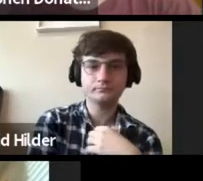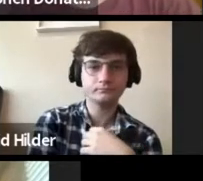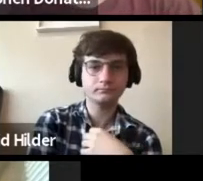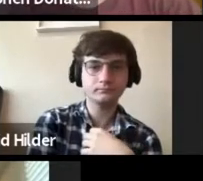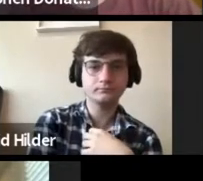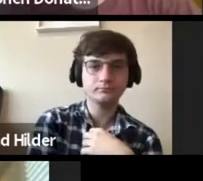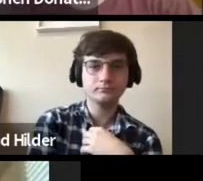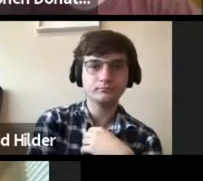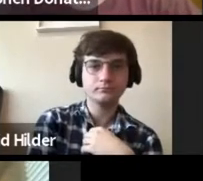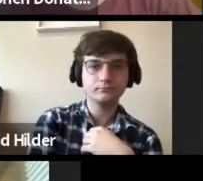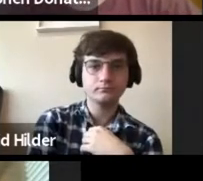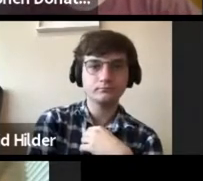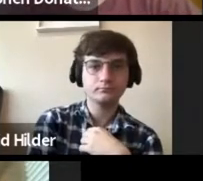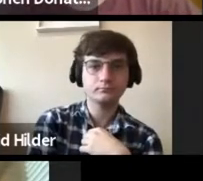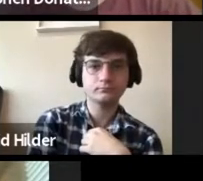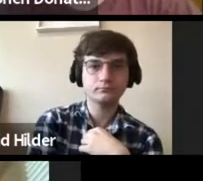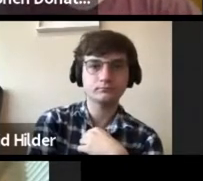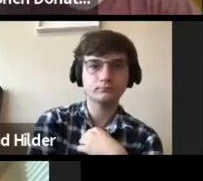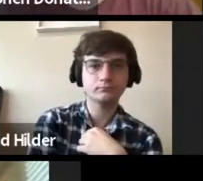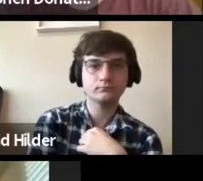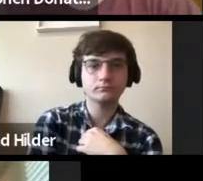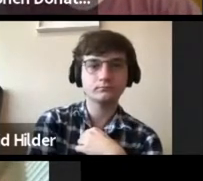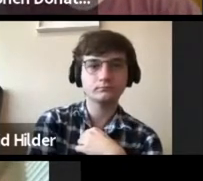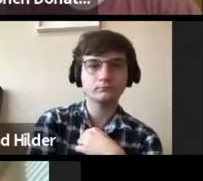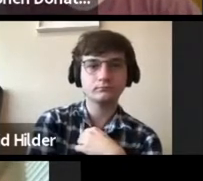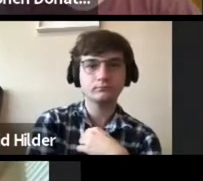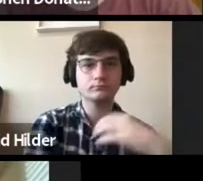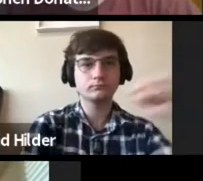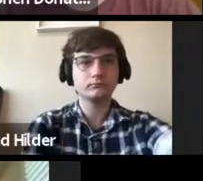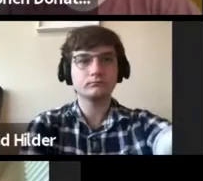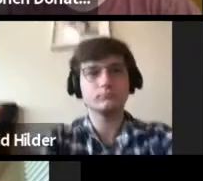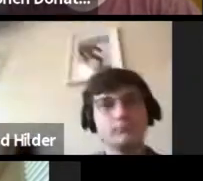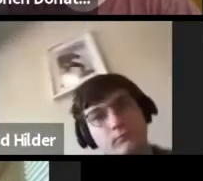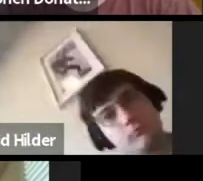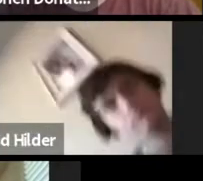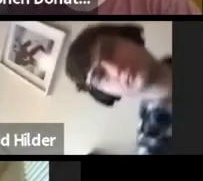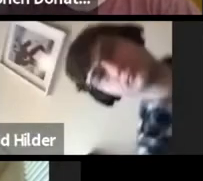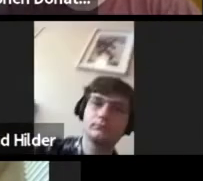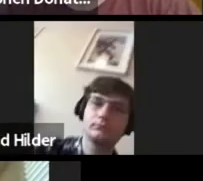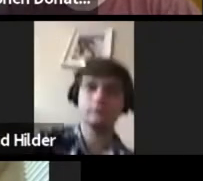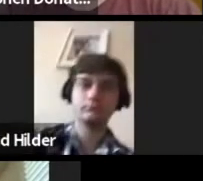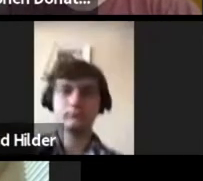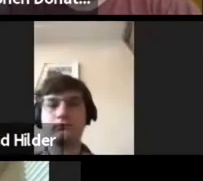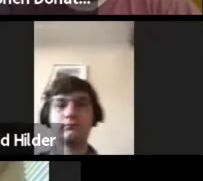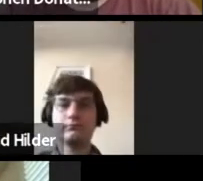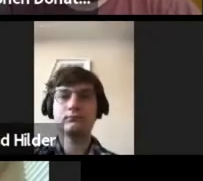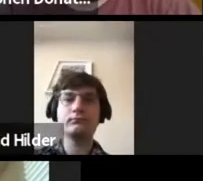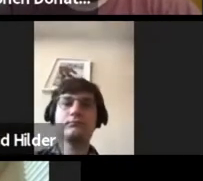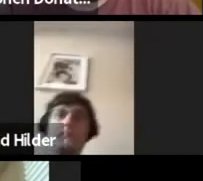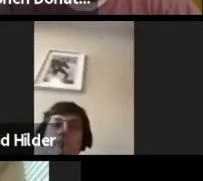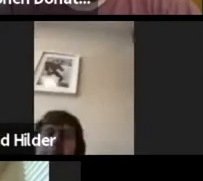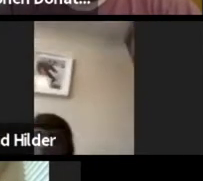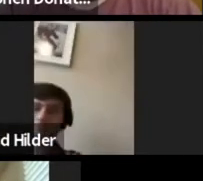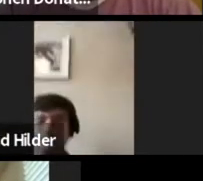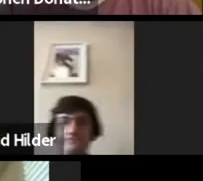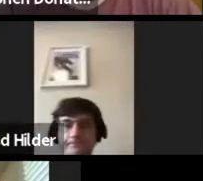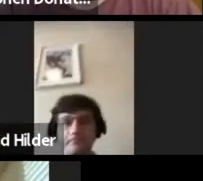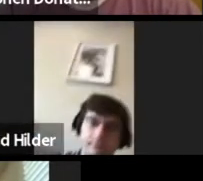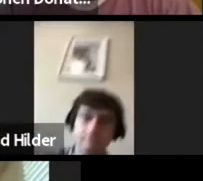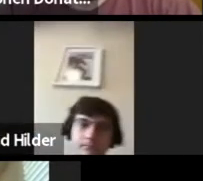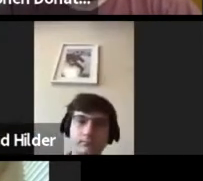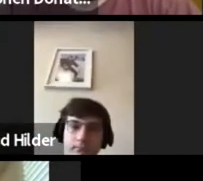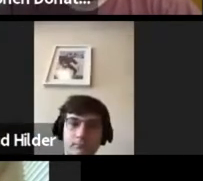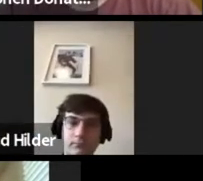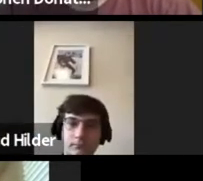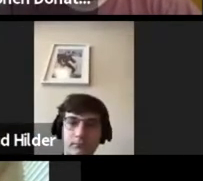Anna, do you want to share your insight with regard to syllabi creating with the rest of the group? Well, it was just